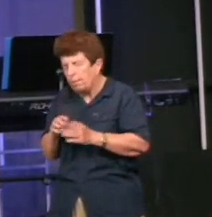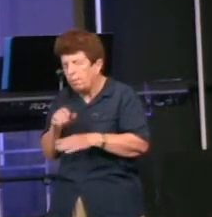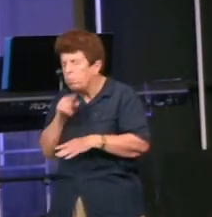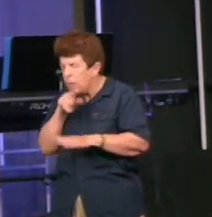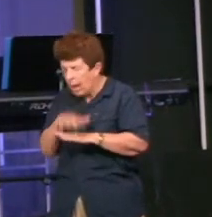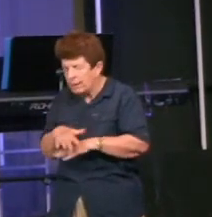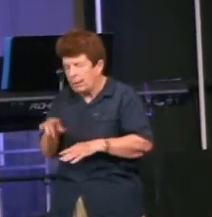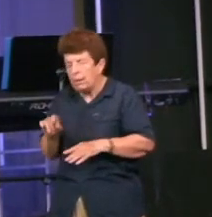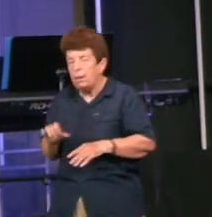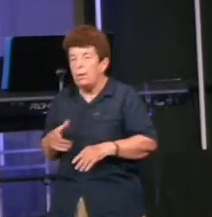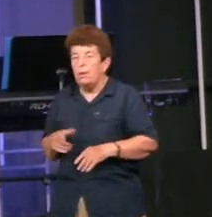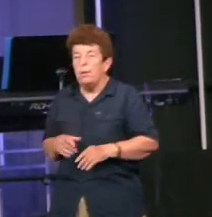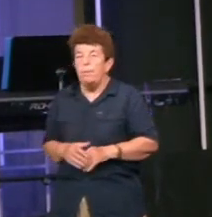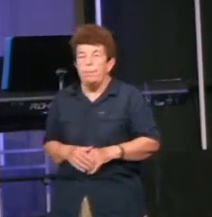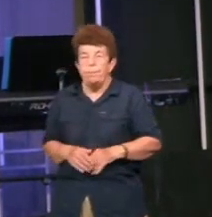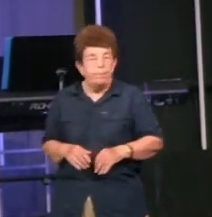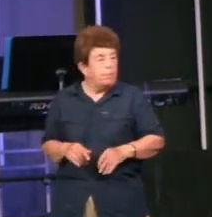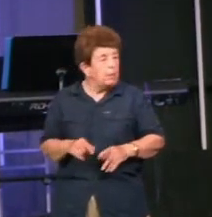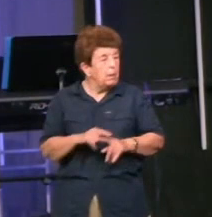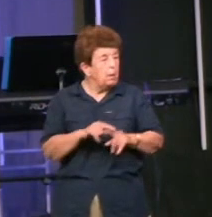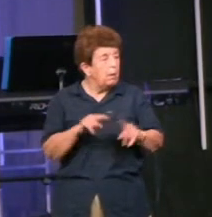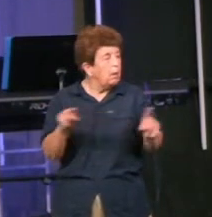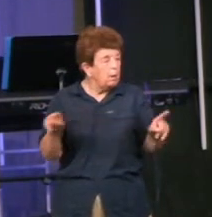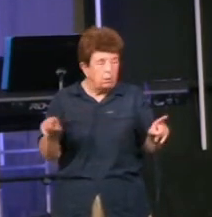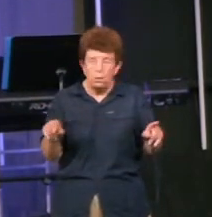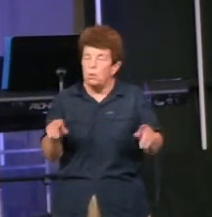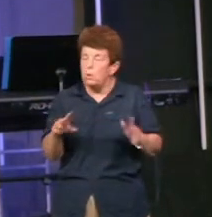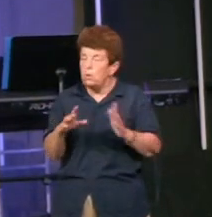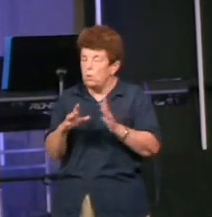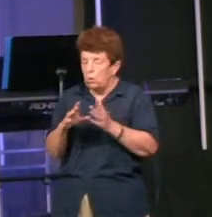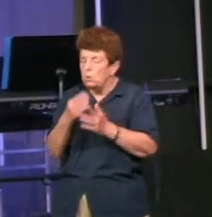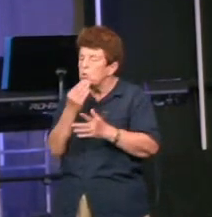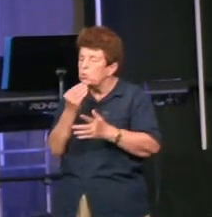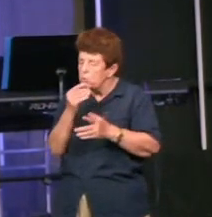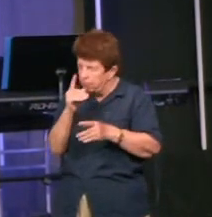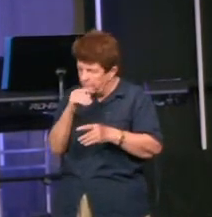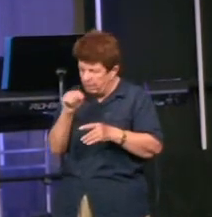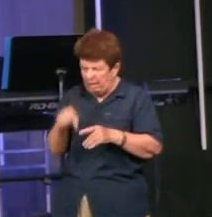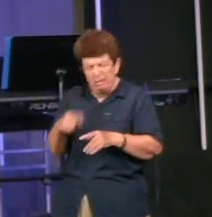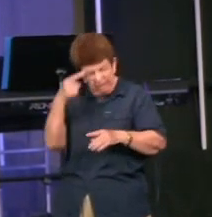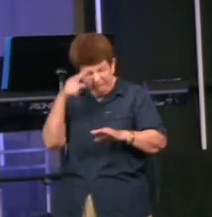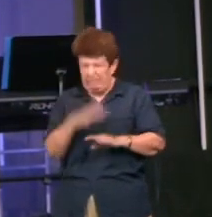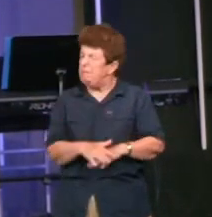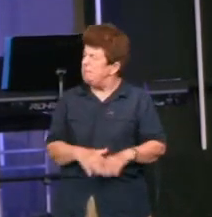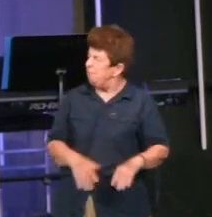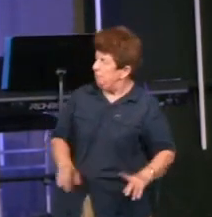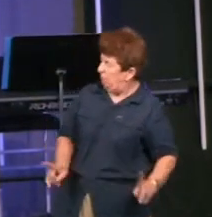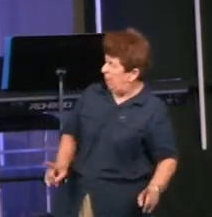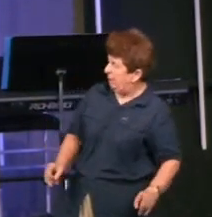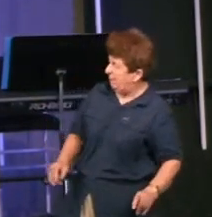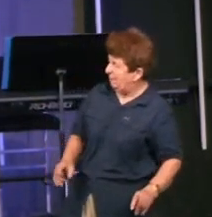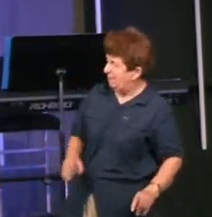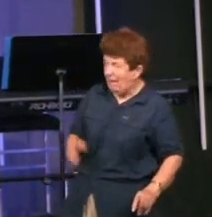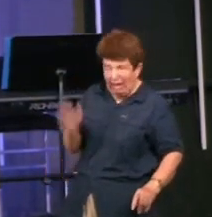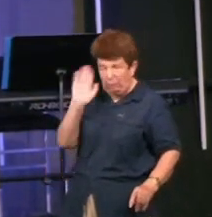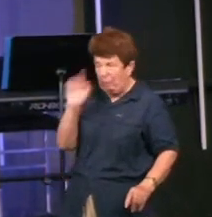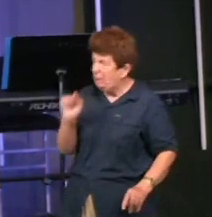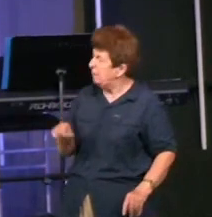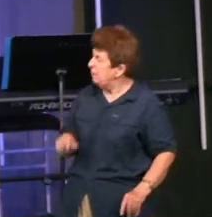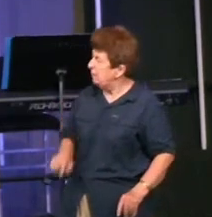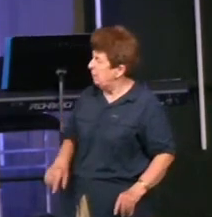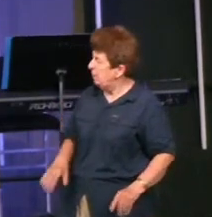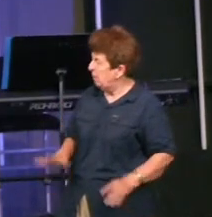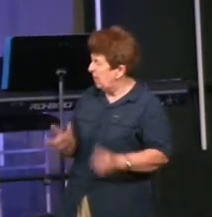am the bread of life. And the Jews at that time, the crowd, they were confused, they were concerned, right? Because they heard this and they